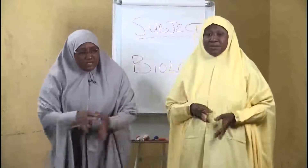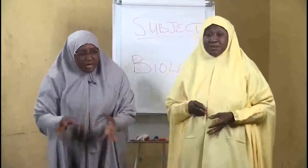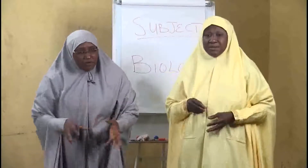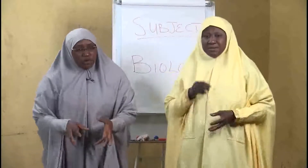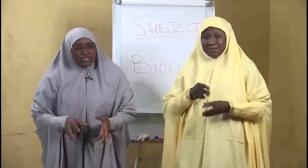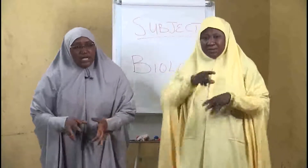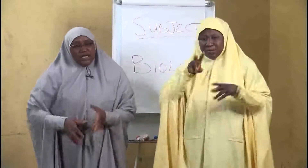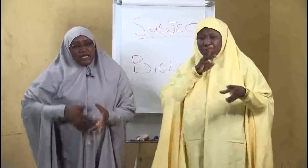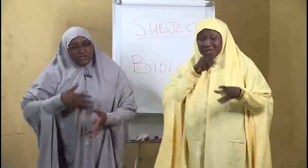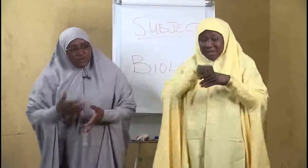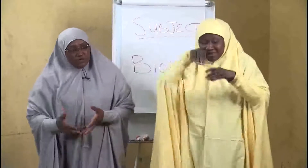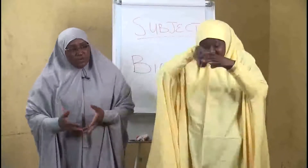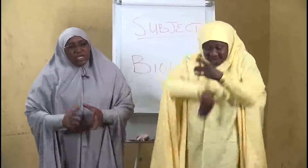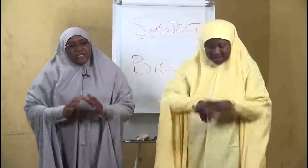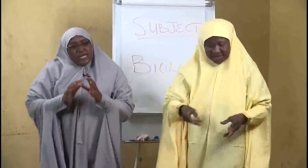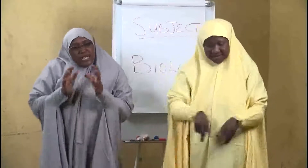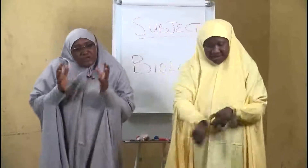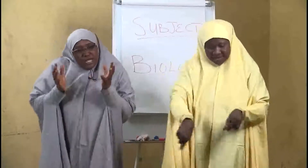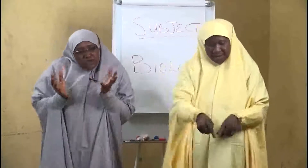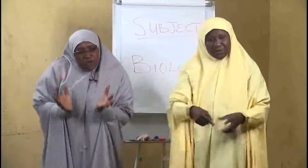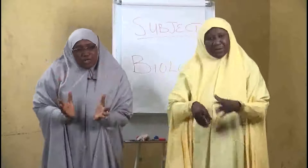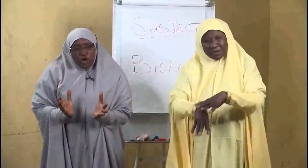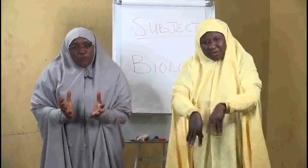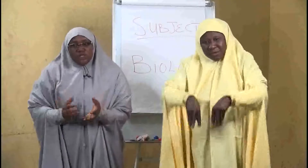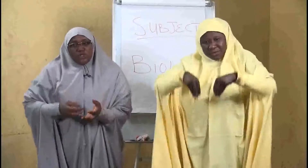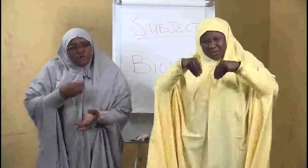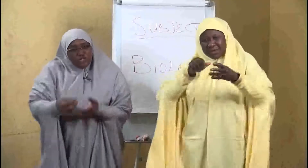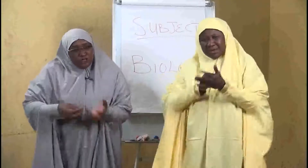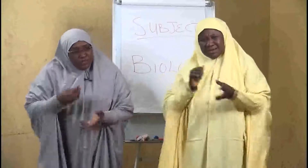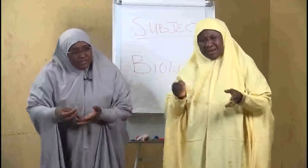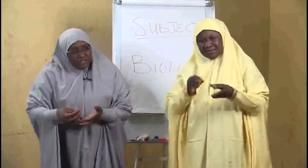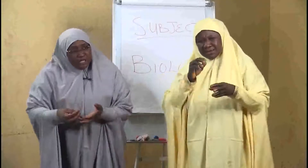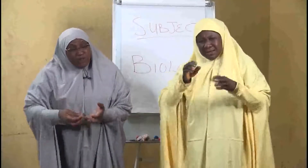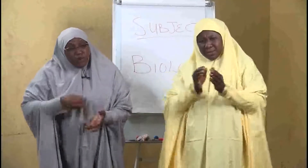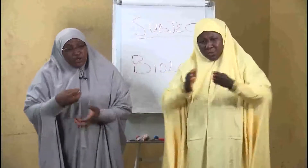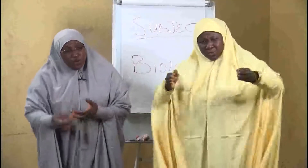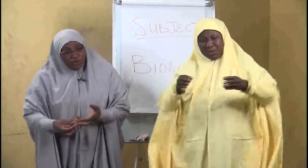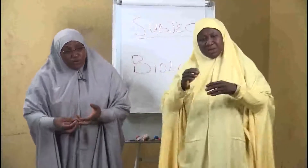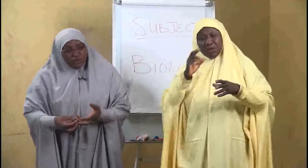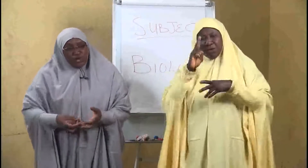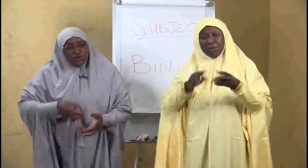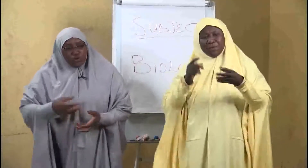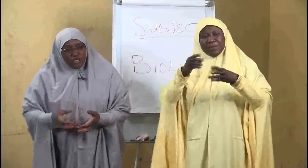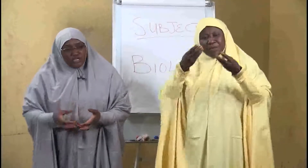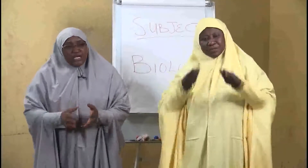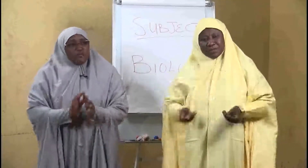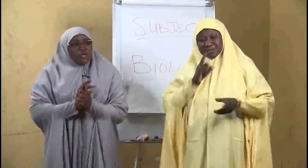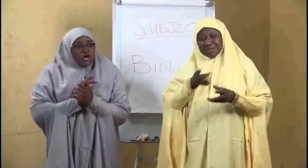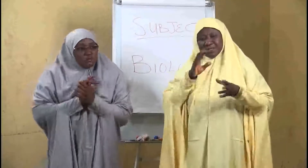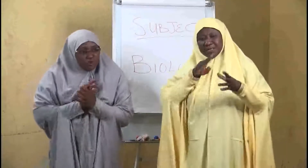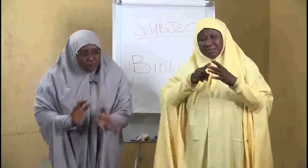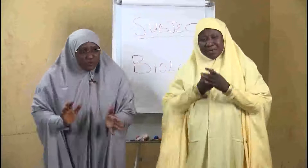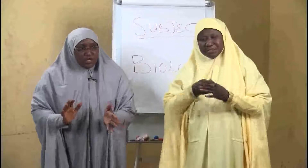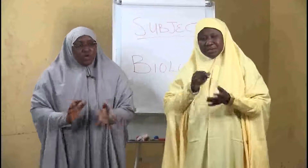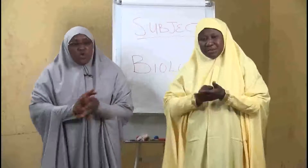the surrounding water, it swells up. So that swelling up softens the beans. If you are going to wash beans, when you soak it, it